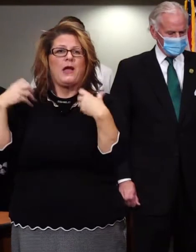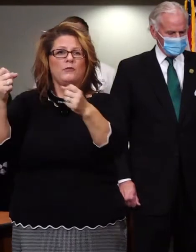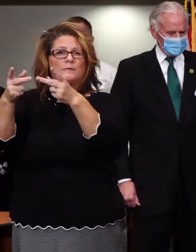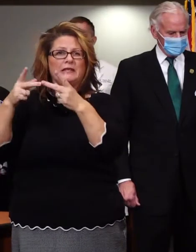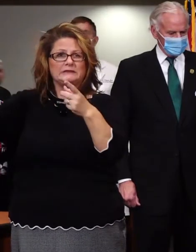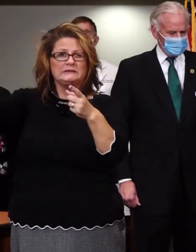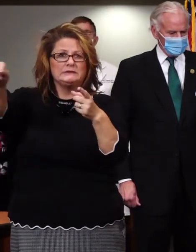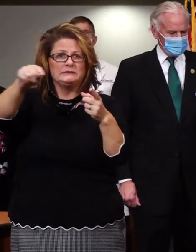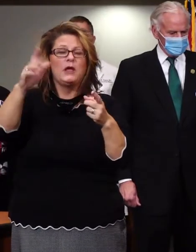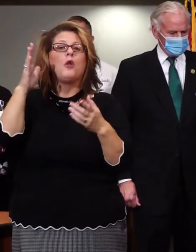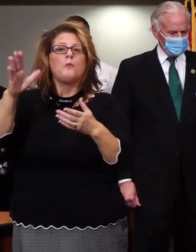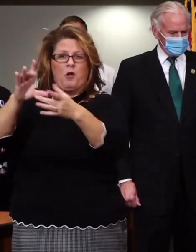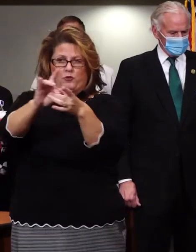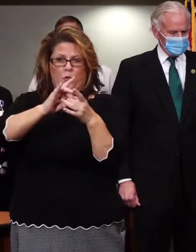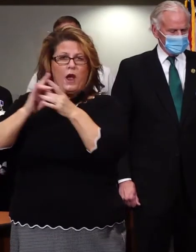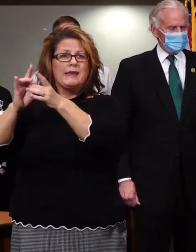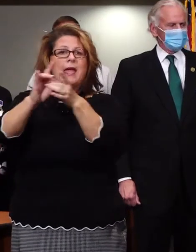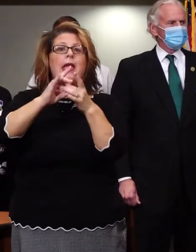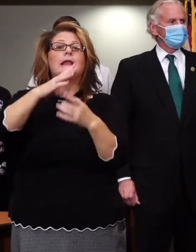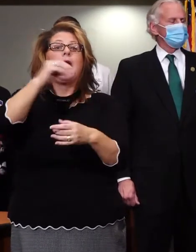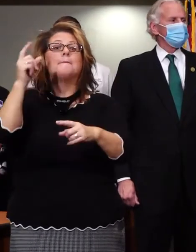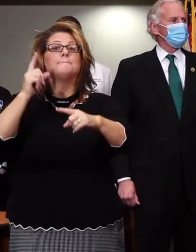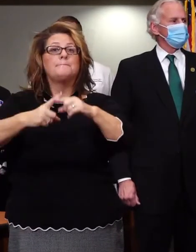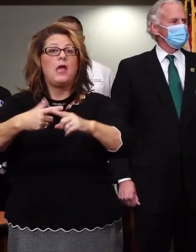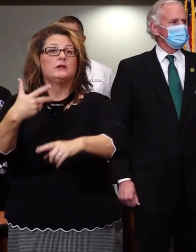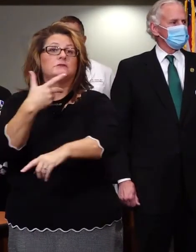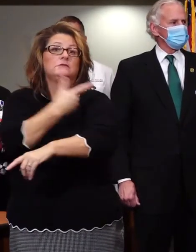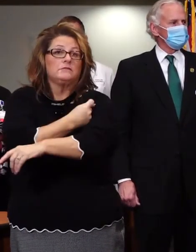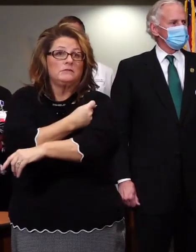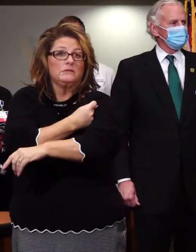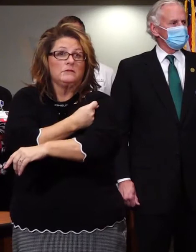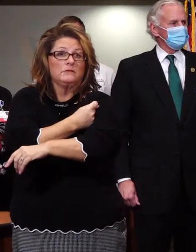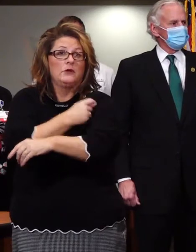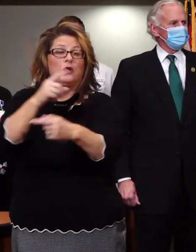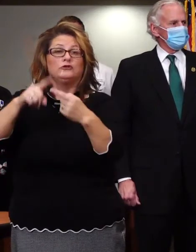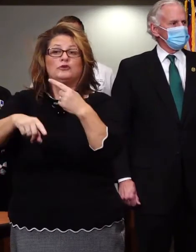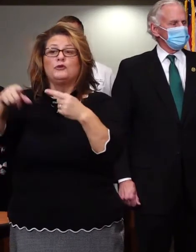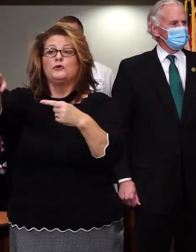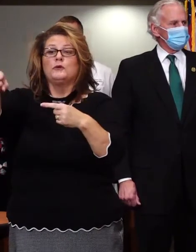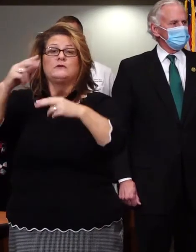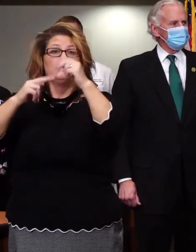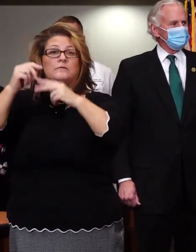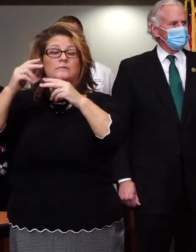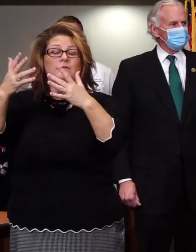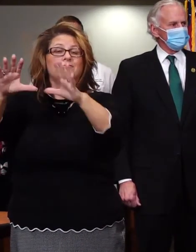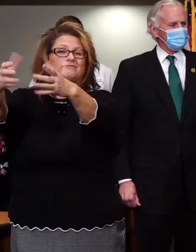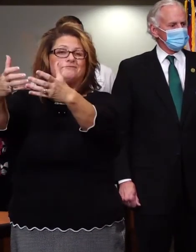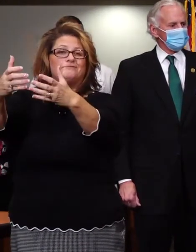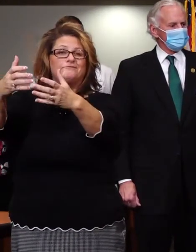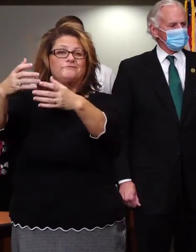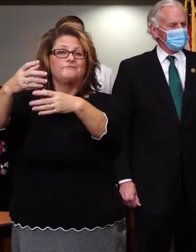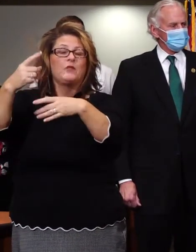will coordinate and vaccinate all South Carolina long-term care facilities and community residential care